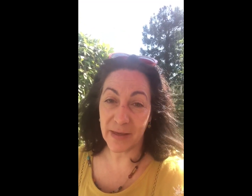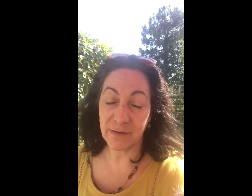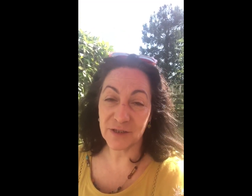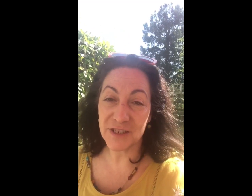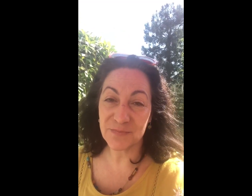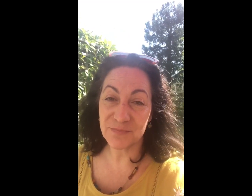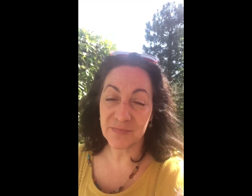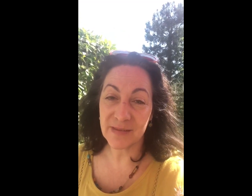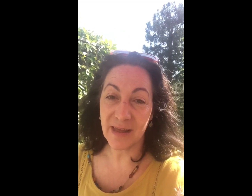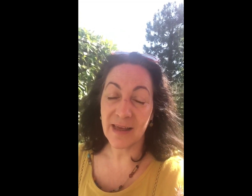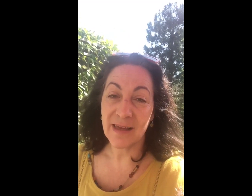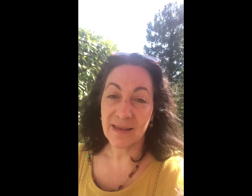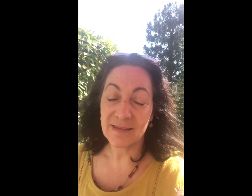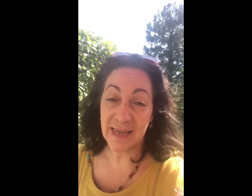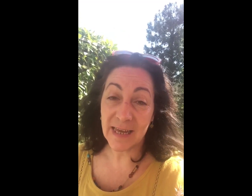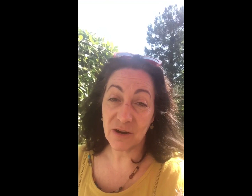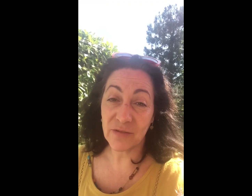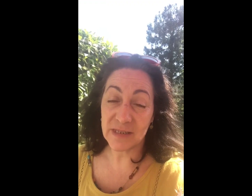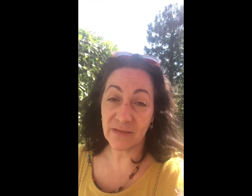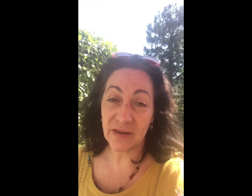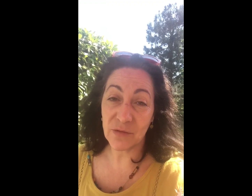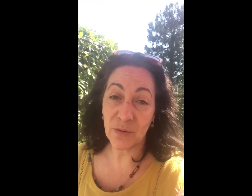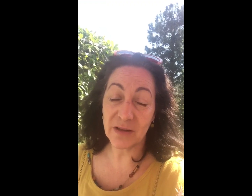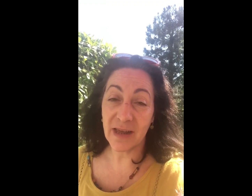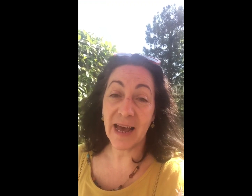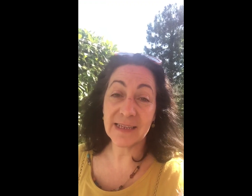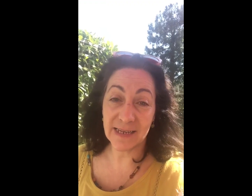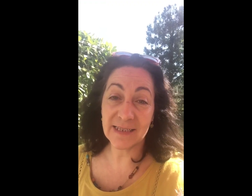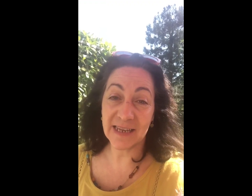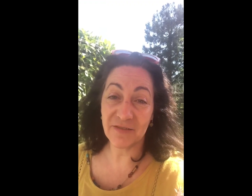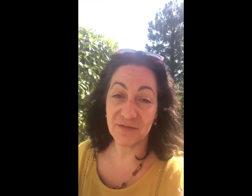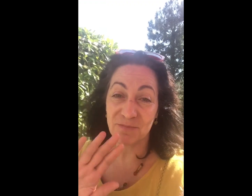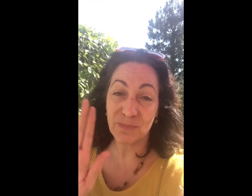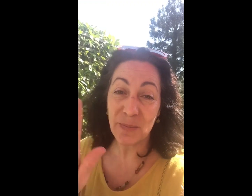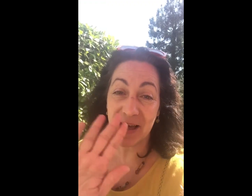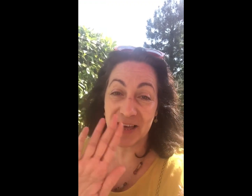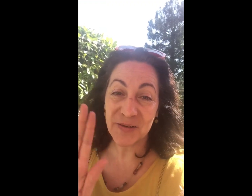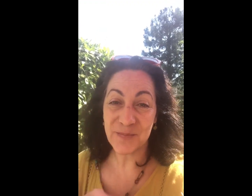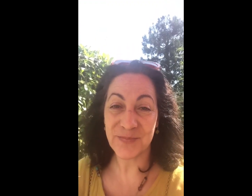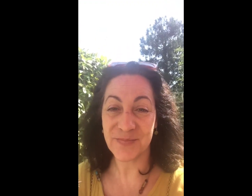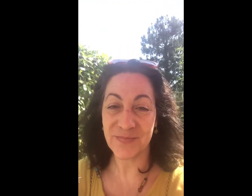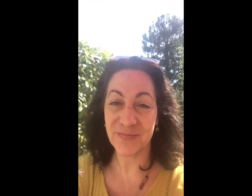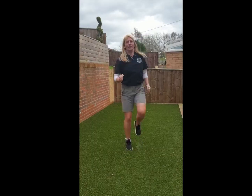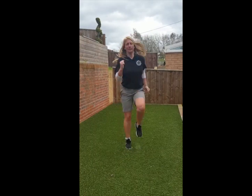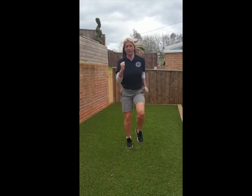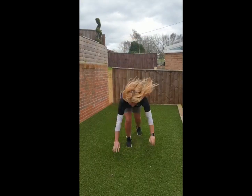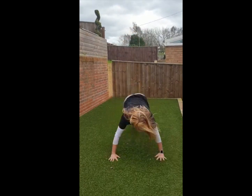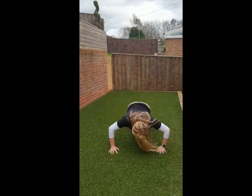emails. Take care of yourselves, everyone, and stay safe. Bye bye.